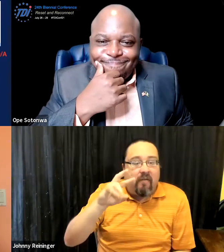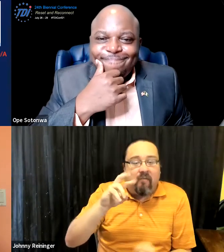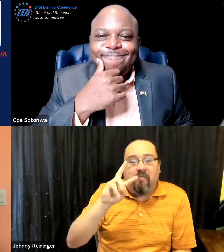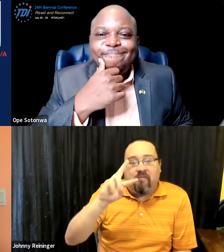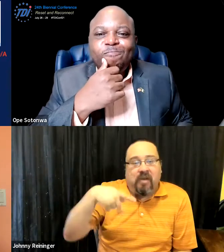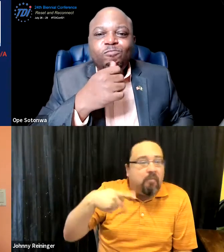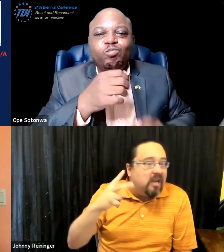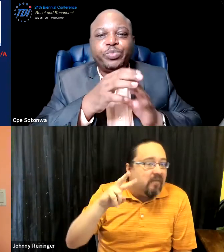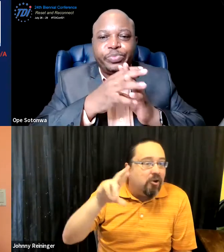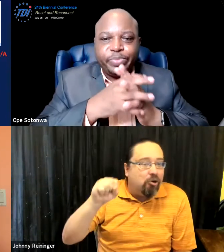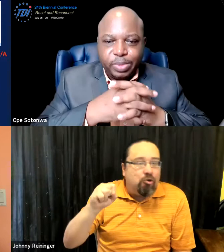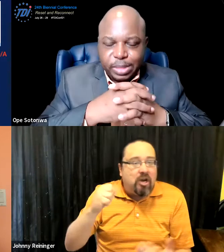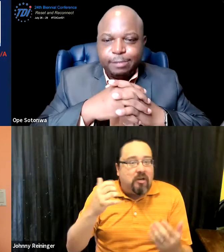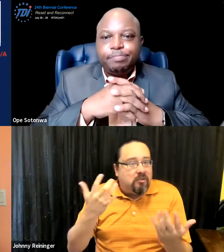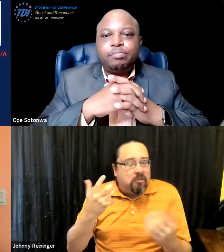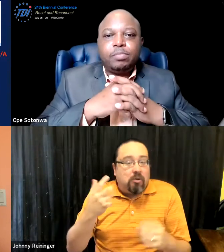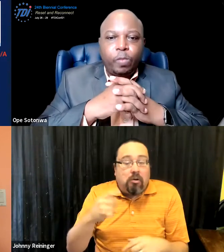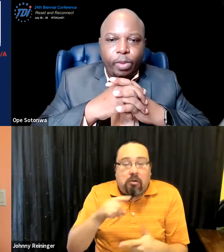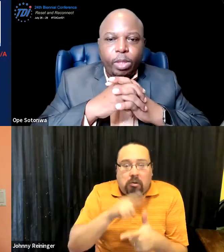low quality. And